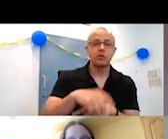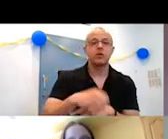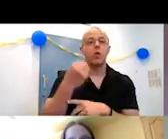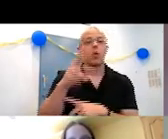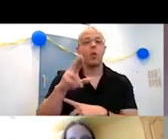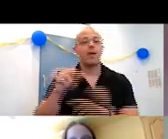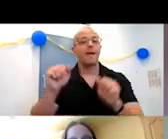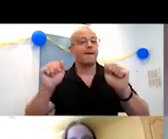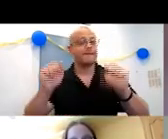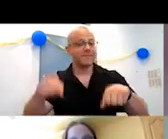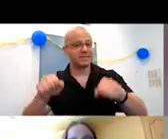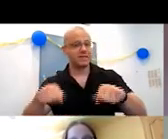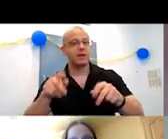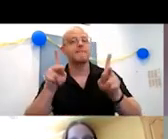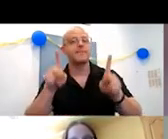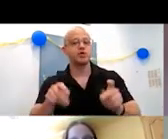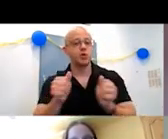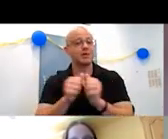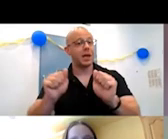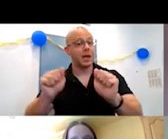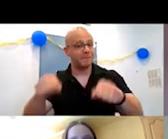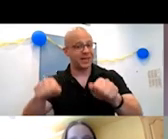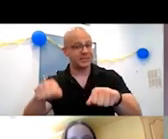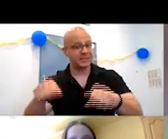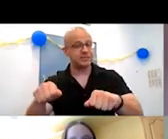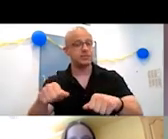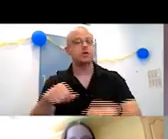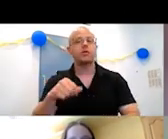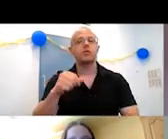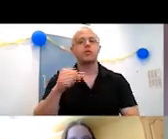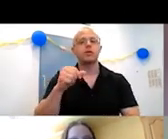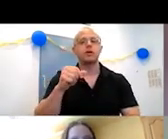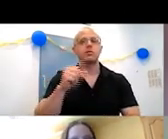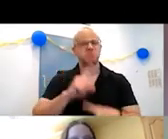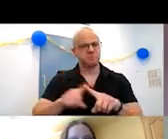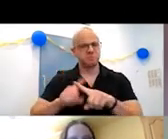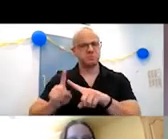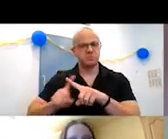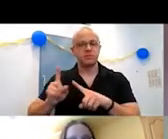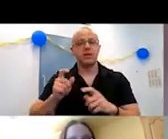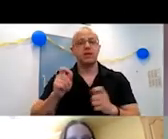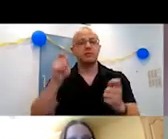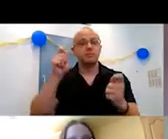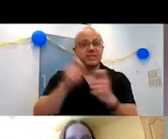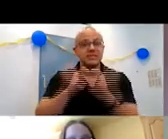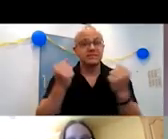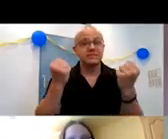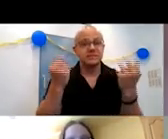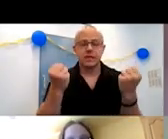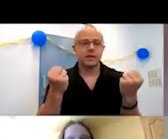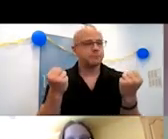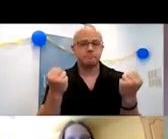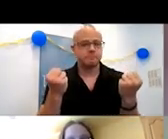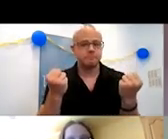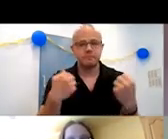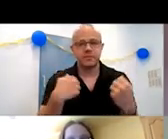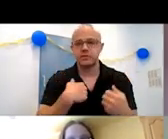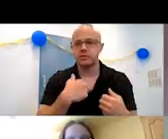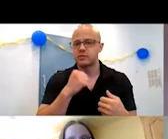but DA, disability, or abilities, or abled